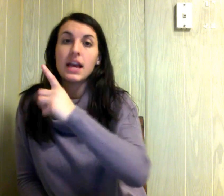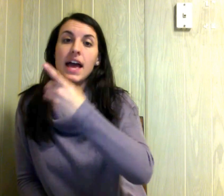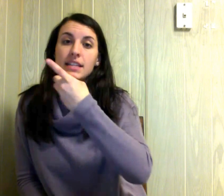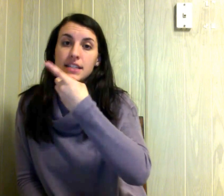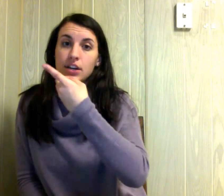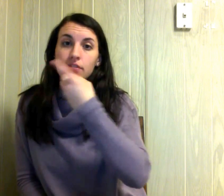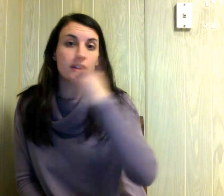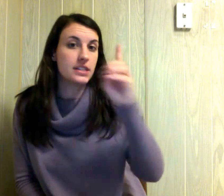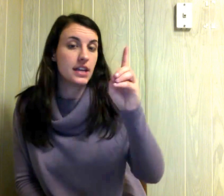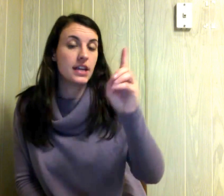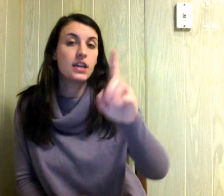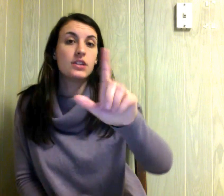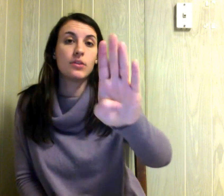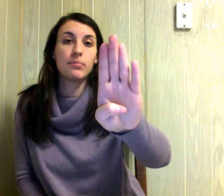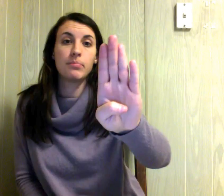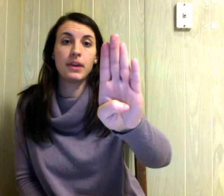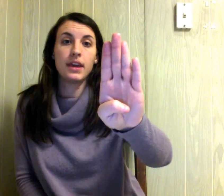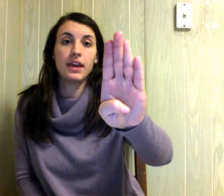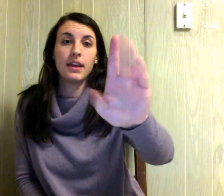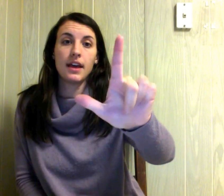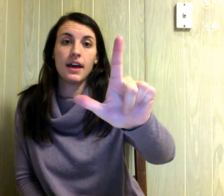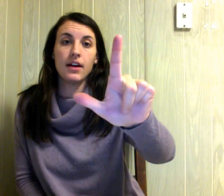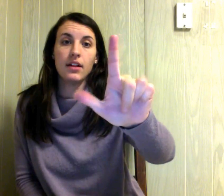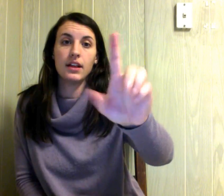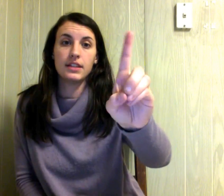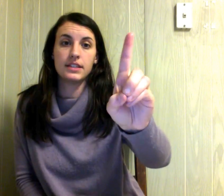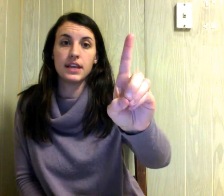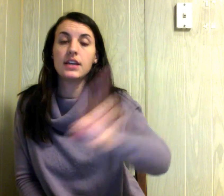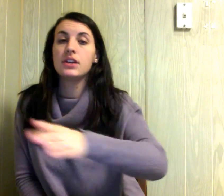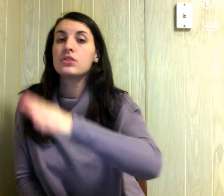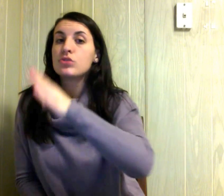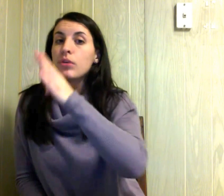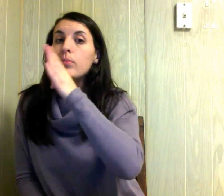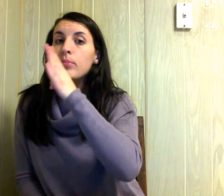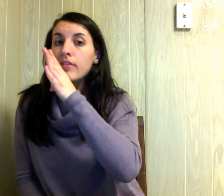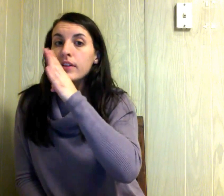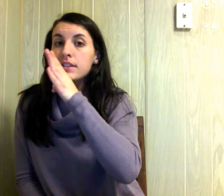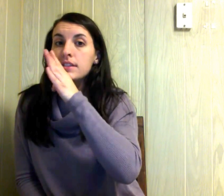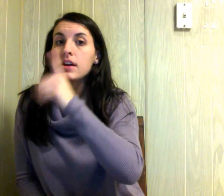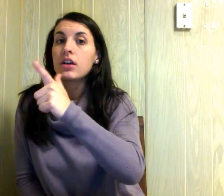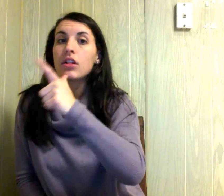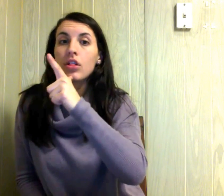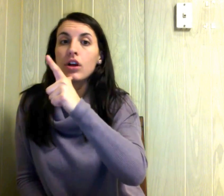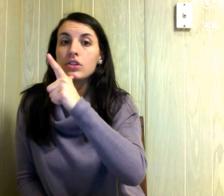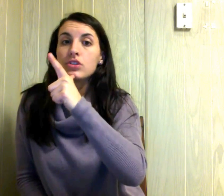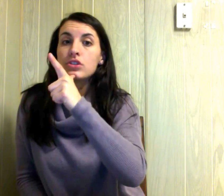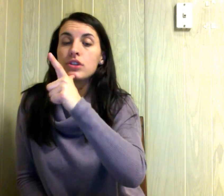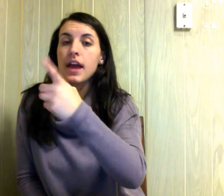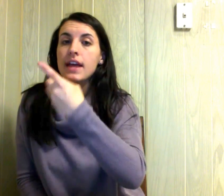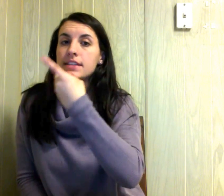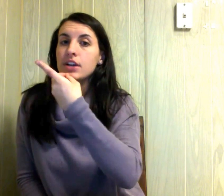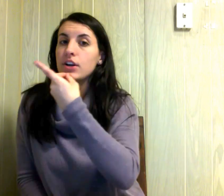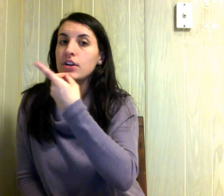and dinner for the D. So B, L, and D. So breakfast, lunch, and dinner.